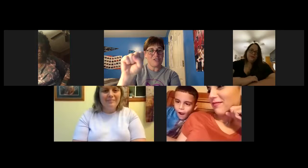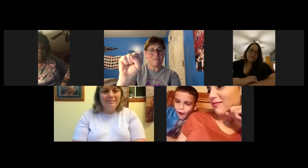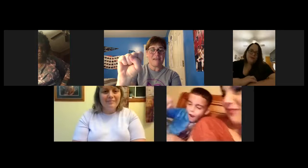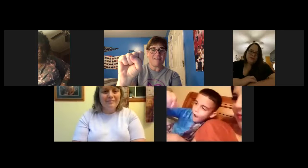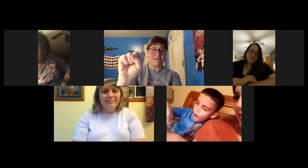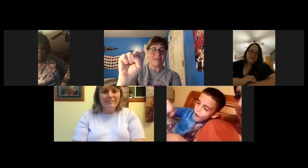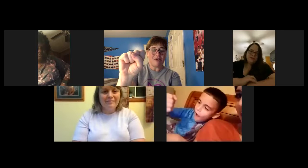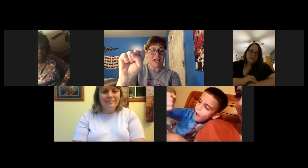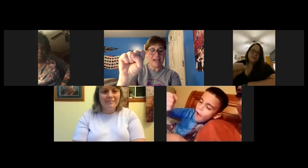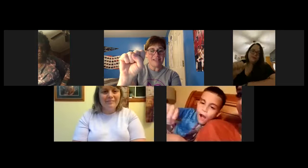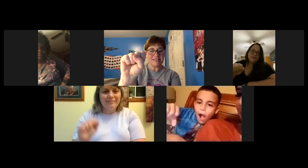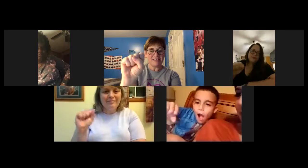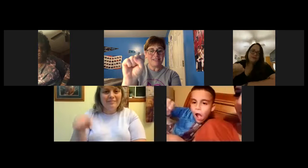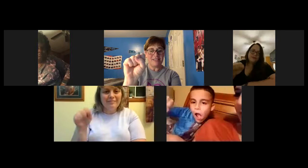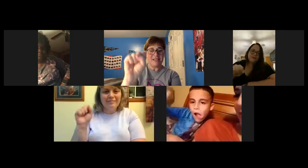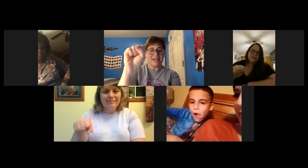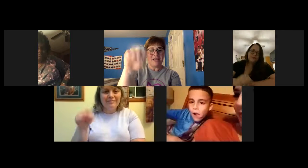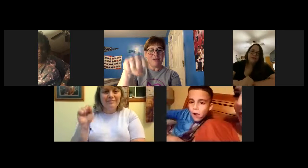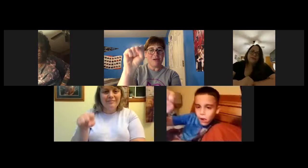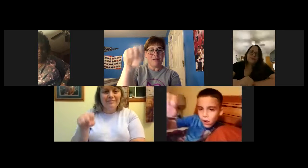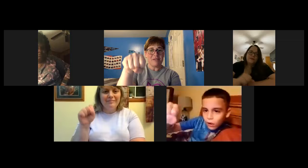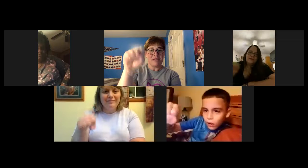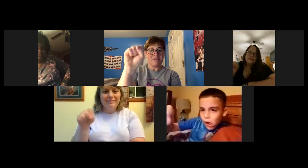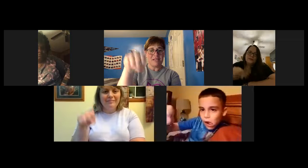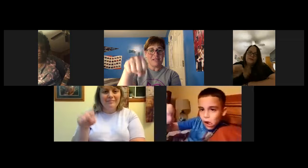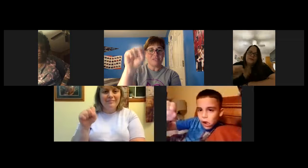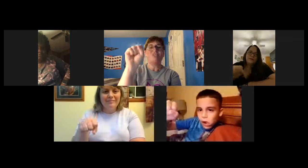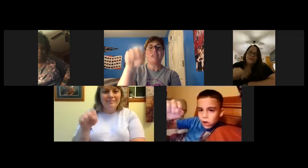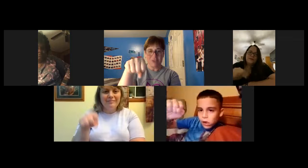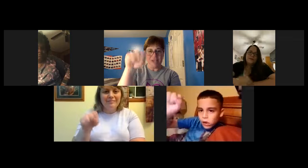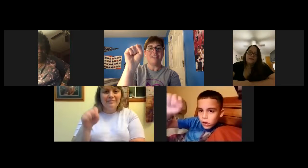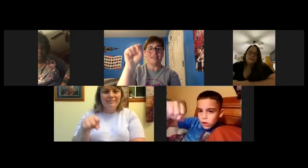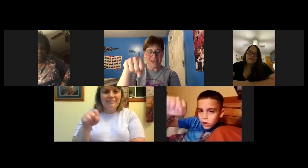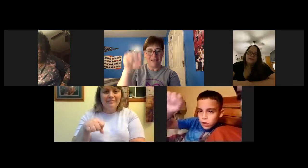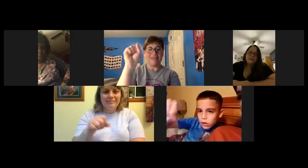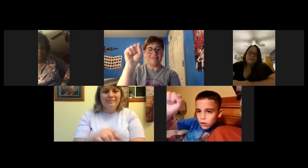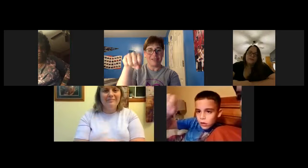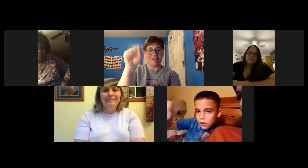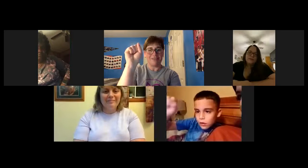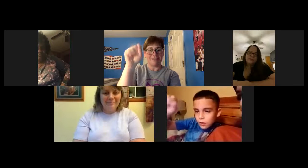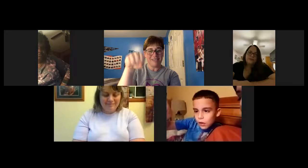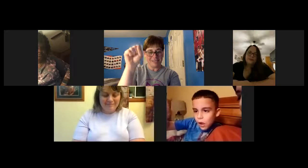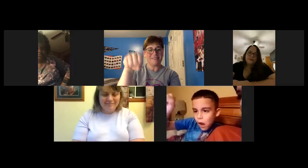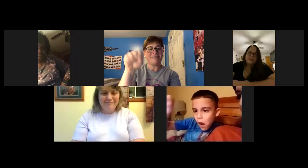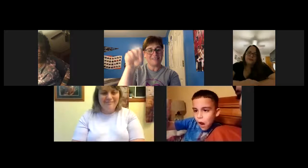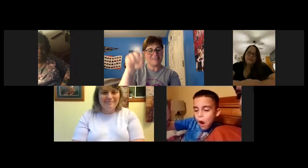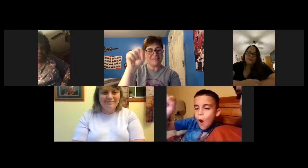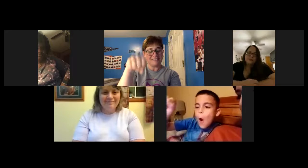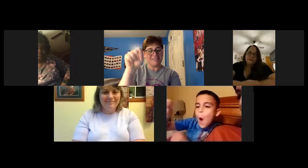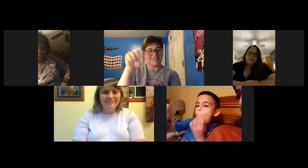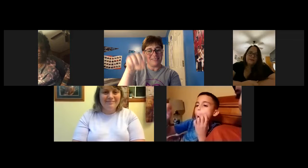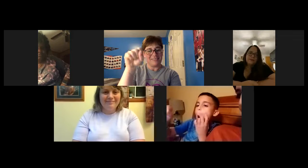So you just make a letter S and you go up and down. Yes, it's just like your head is nodding right there. Yes.